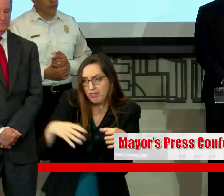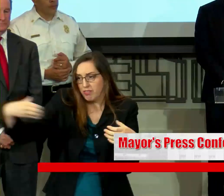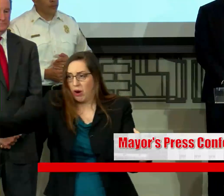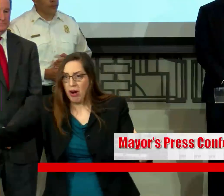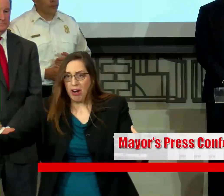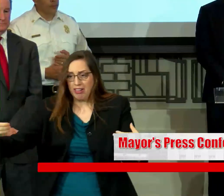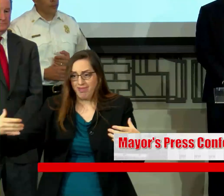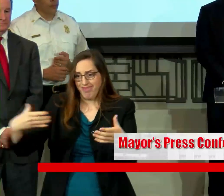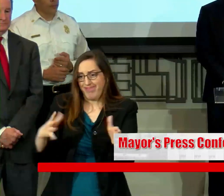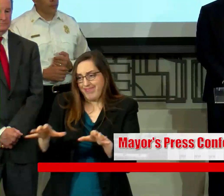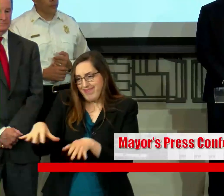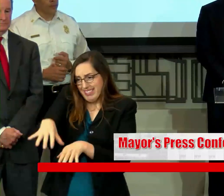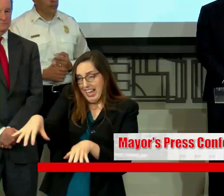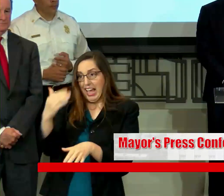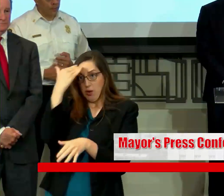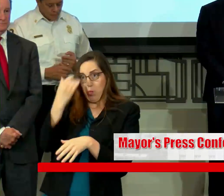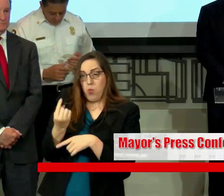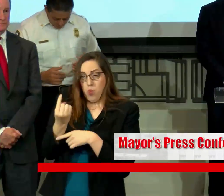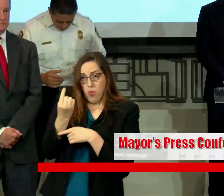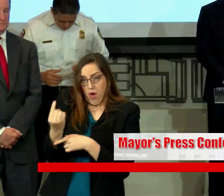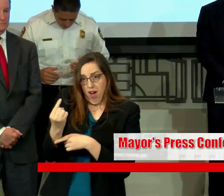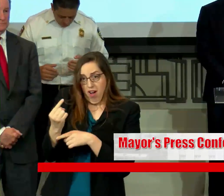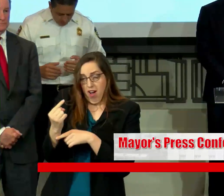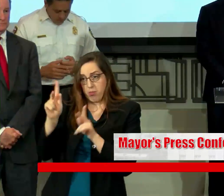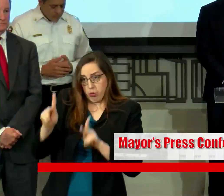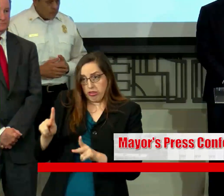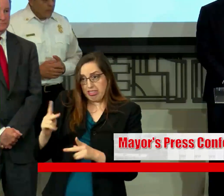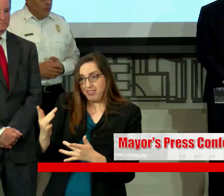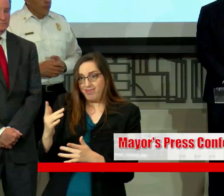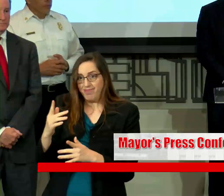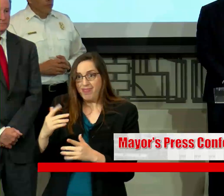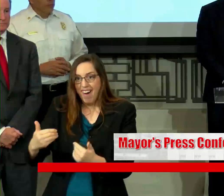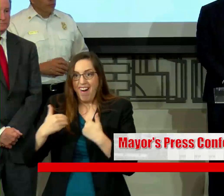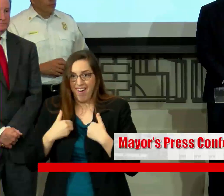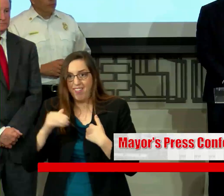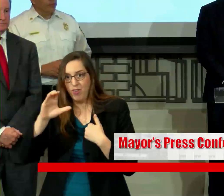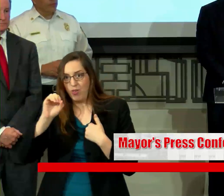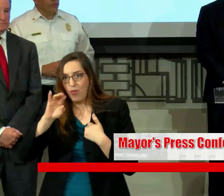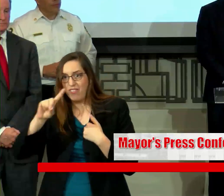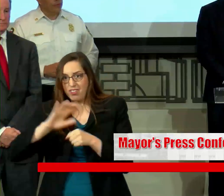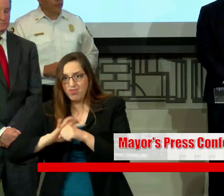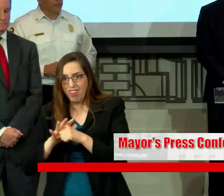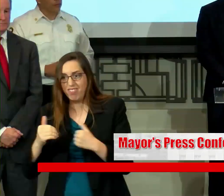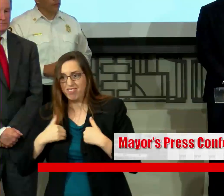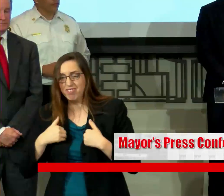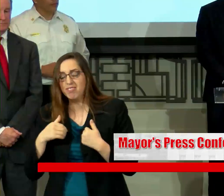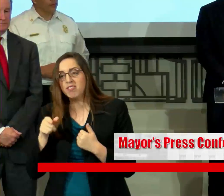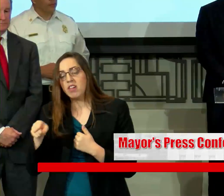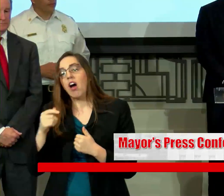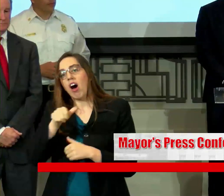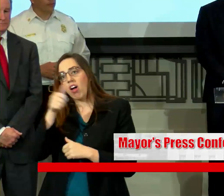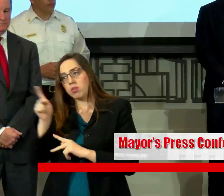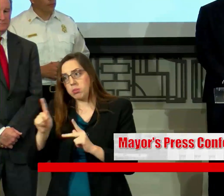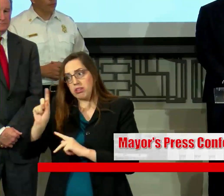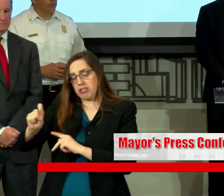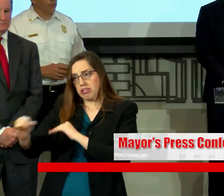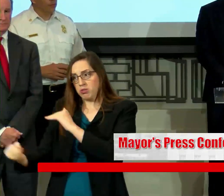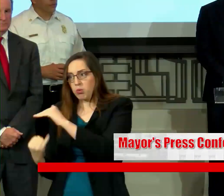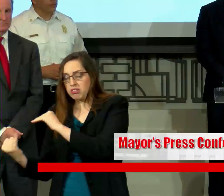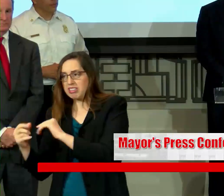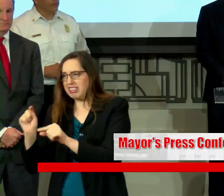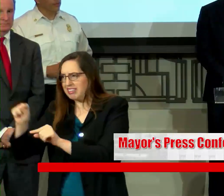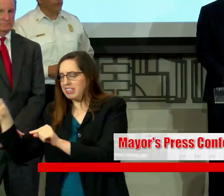In terms of, I know there's one person who tested positively and many others that were having to be quarantined. We're